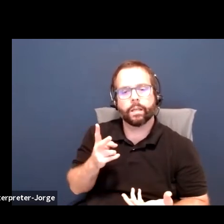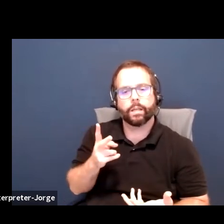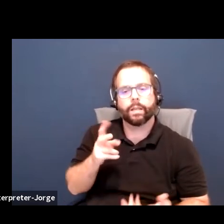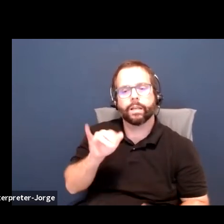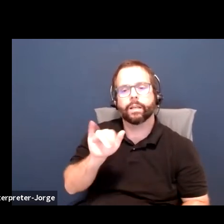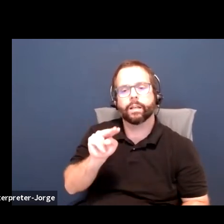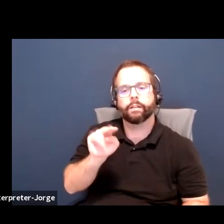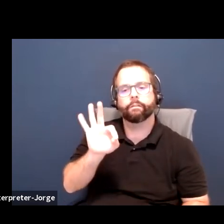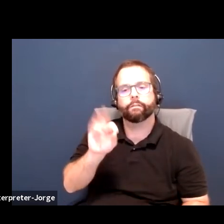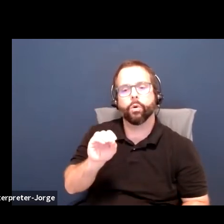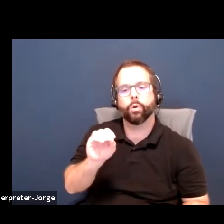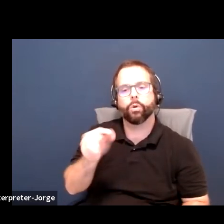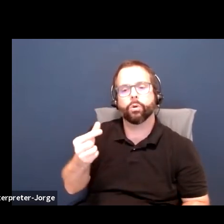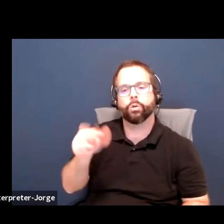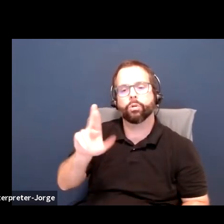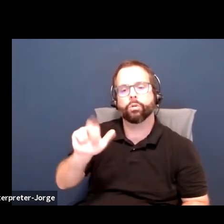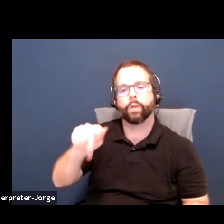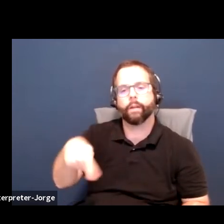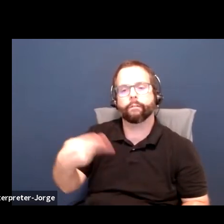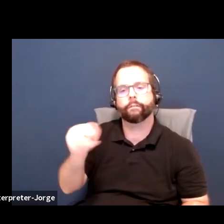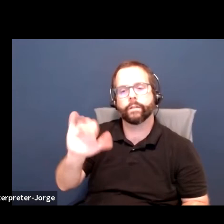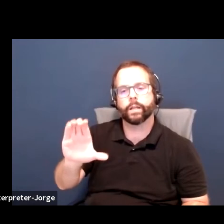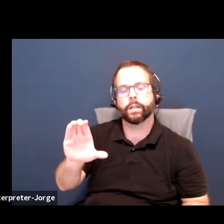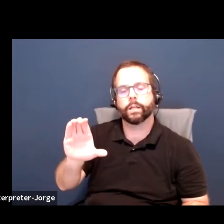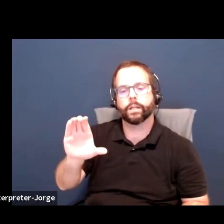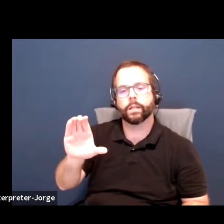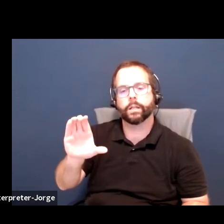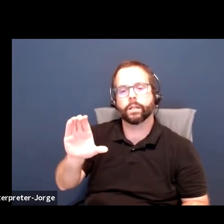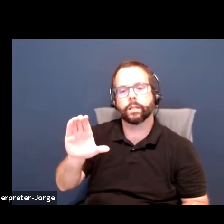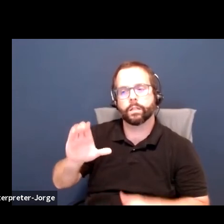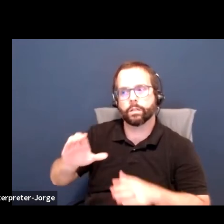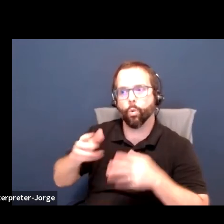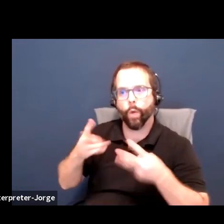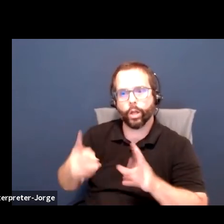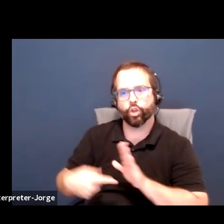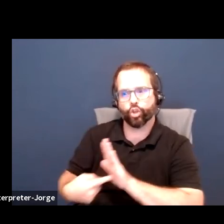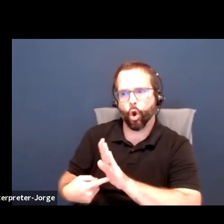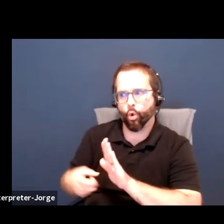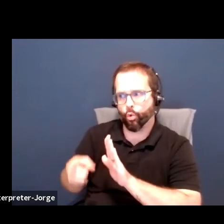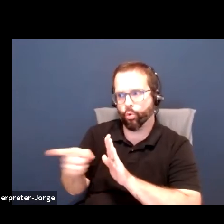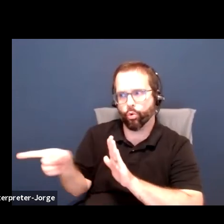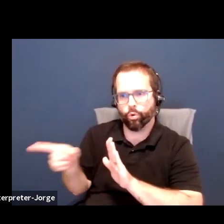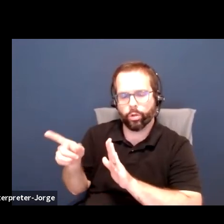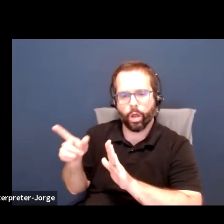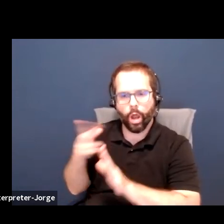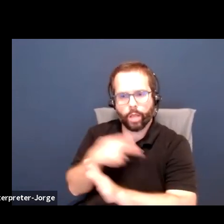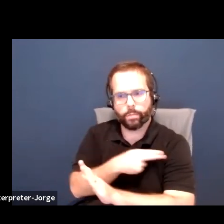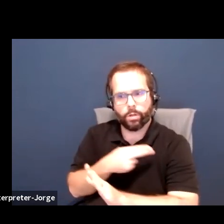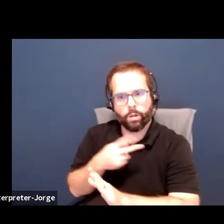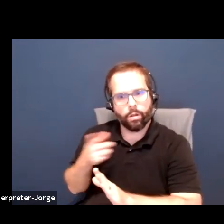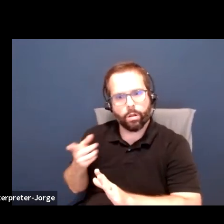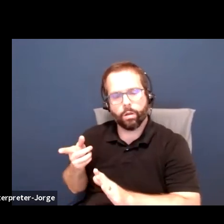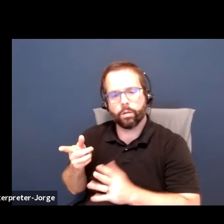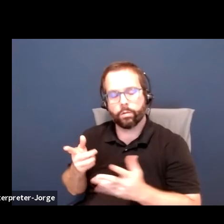Colorado Springs. And it talks about things like how much annual savings per patient.